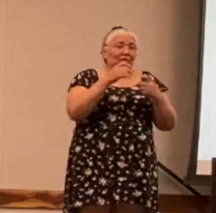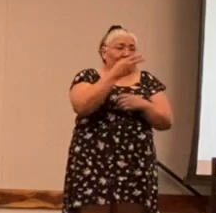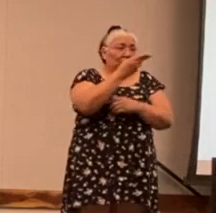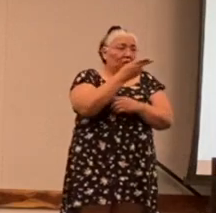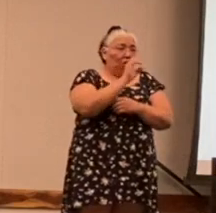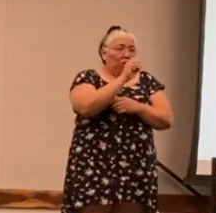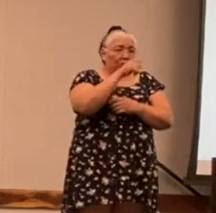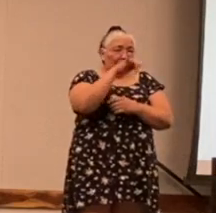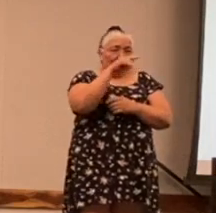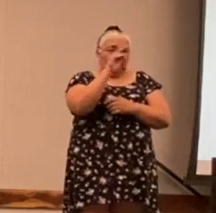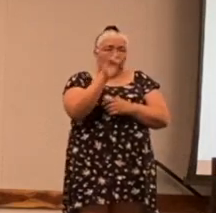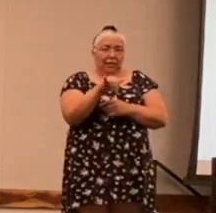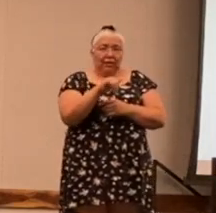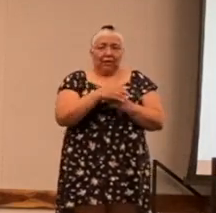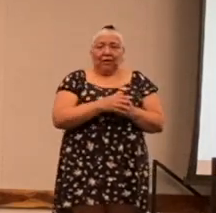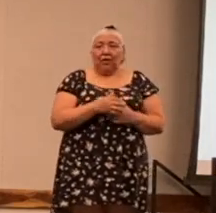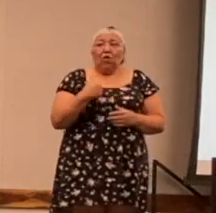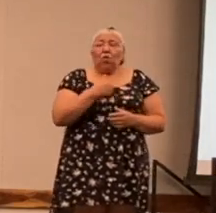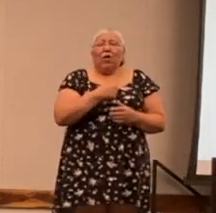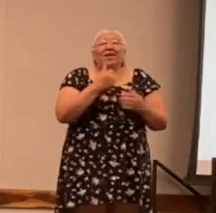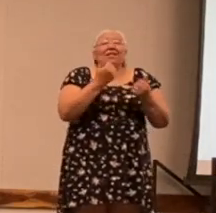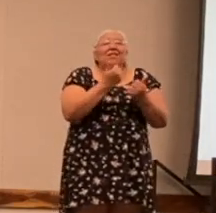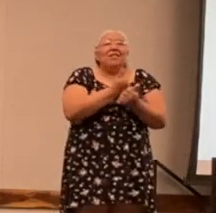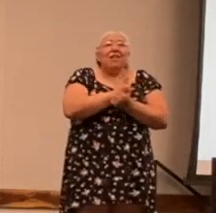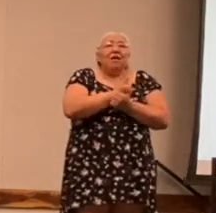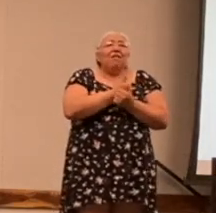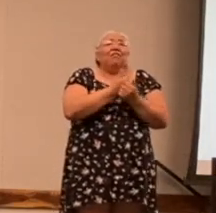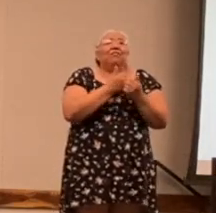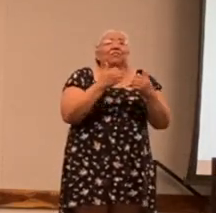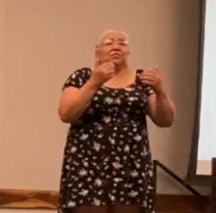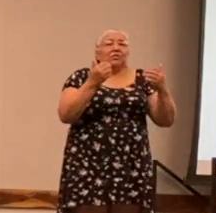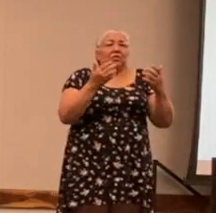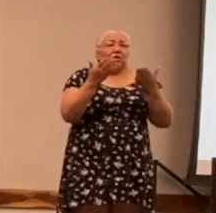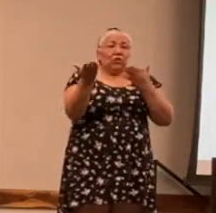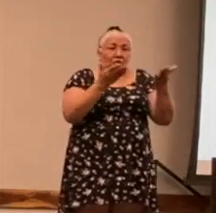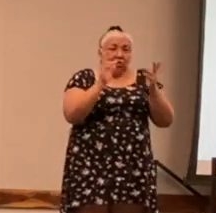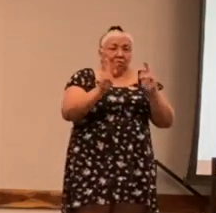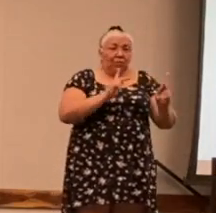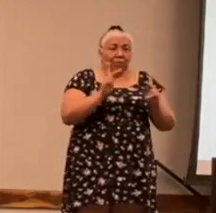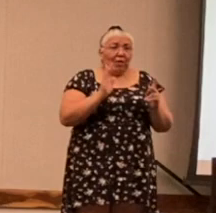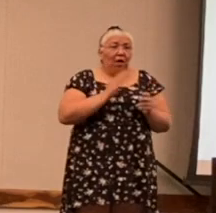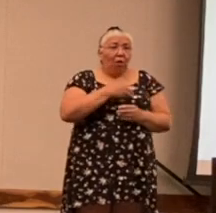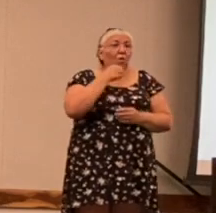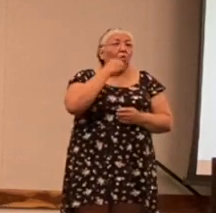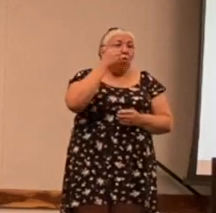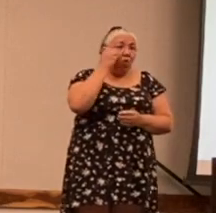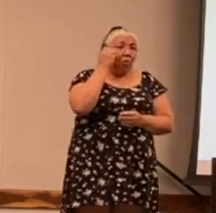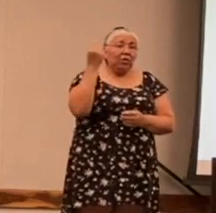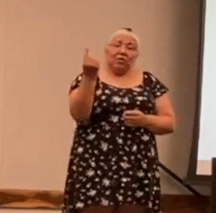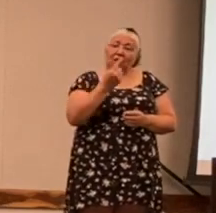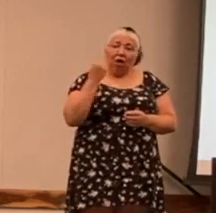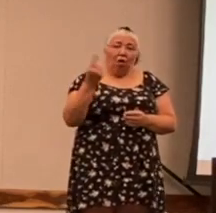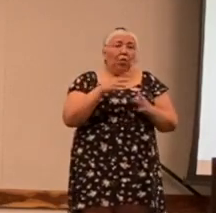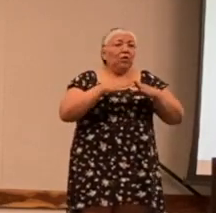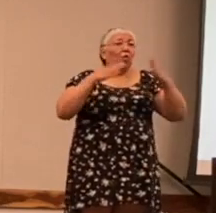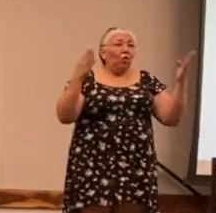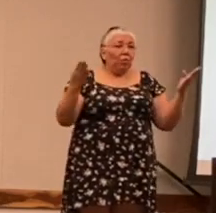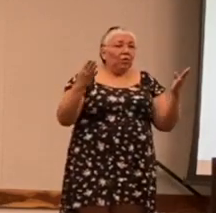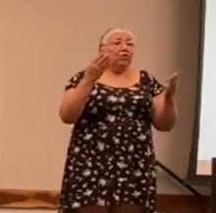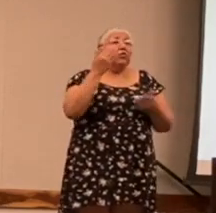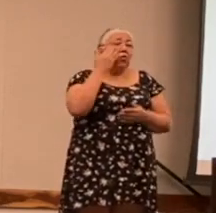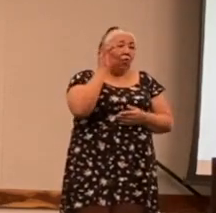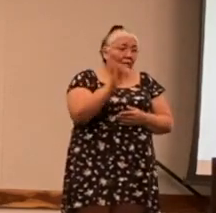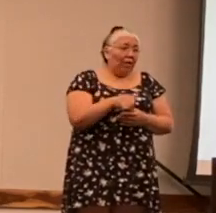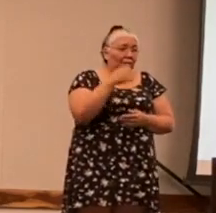hospitality. We love to host. We love to serve people. Our home is always open, and you know